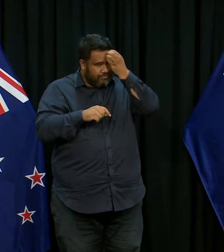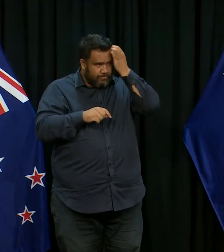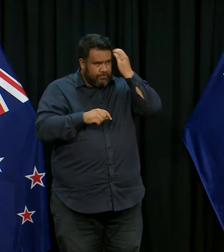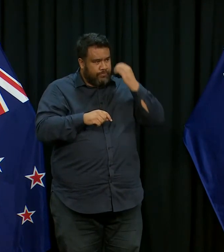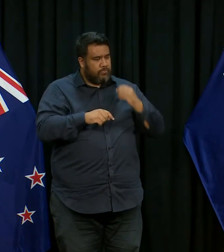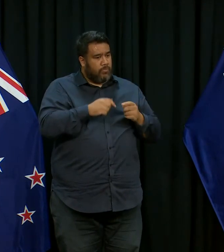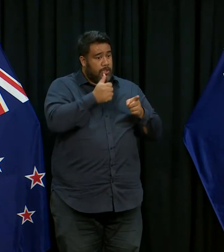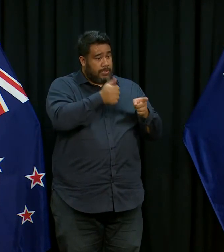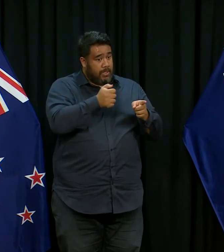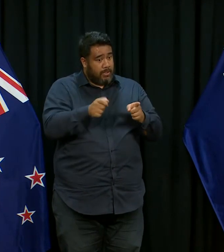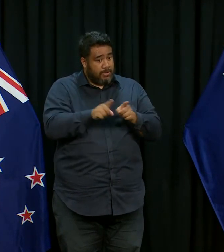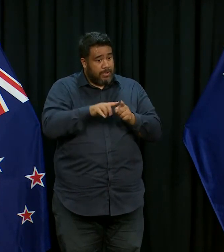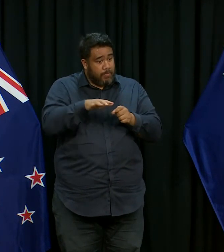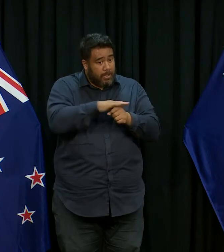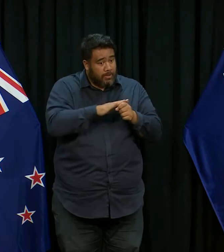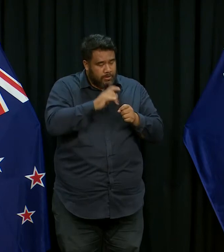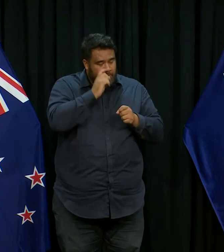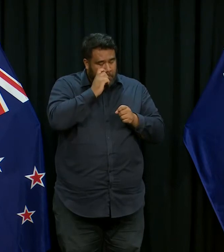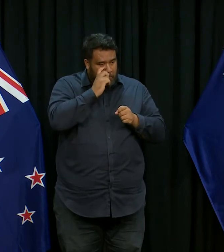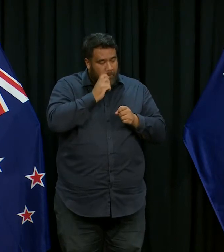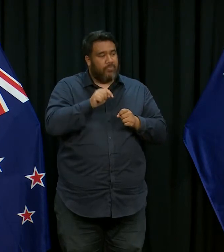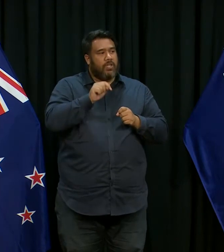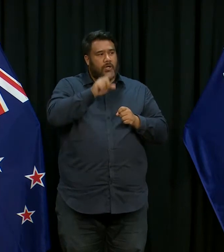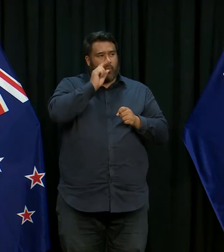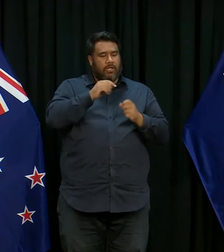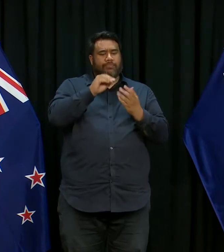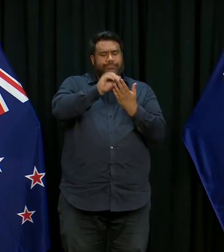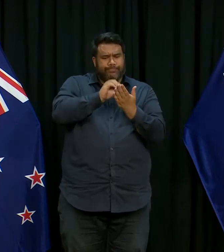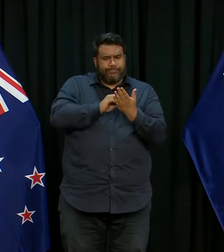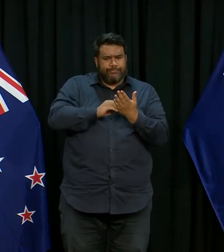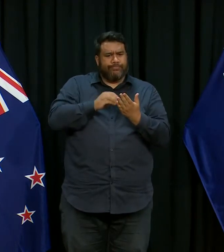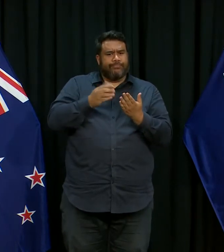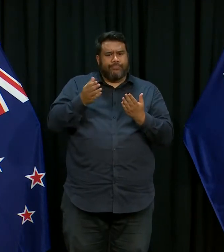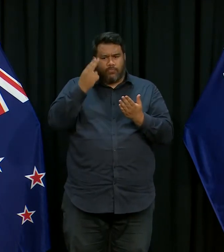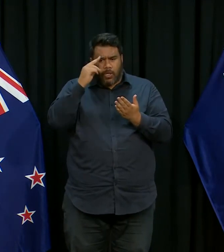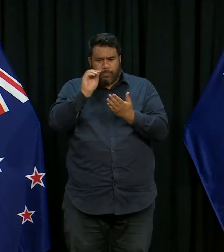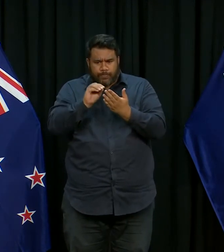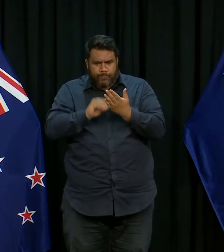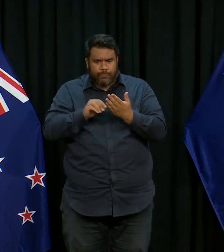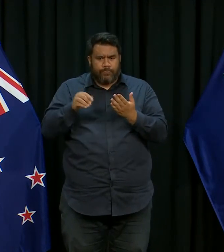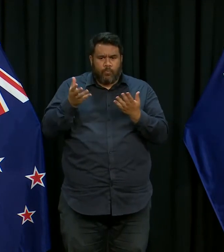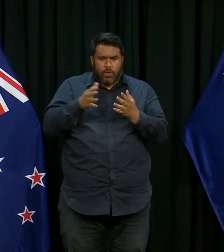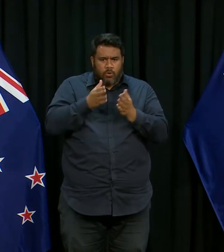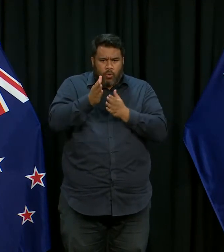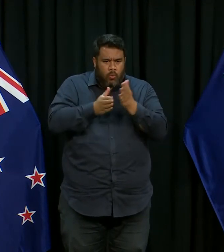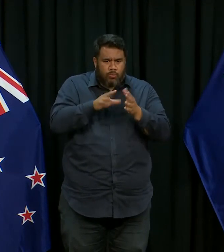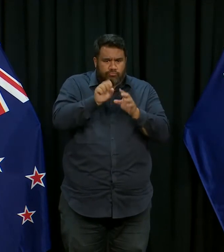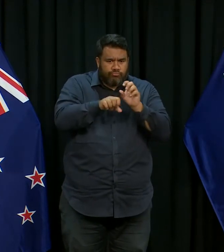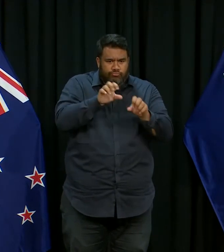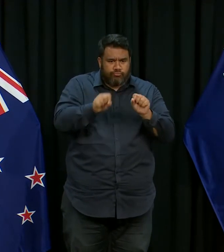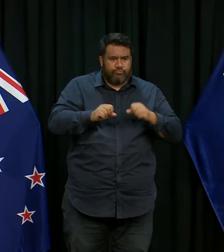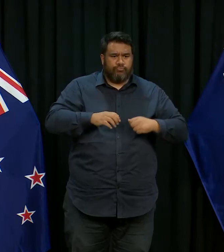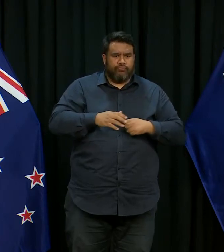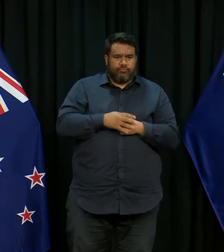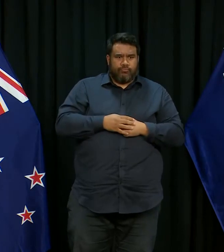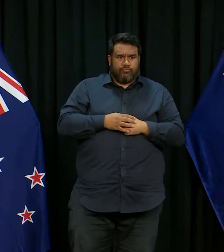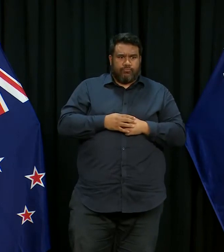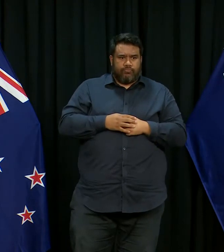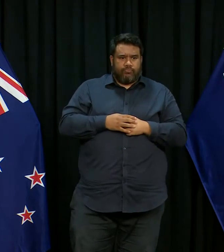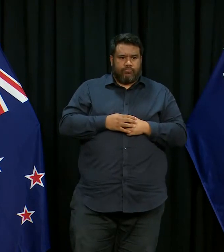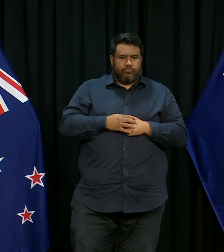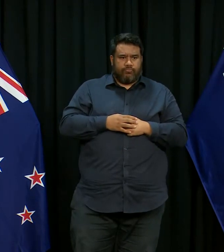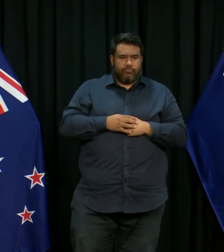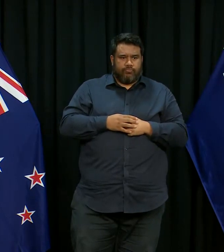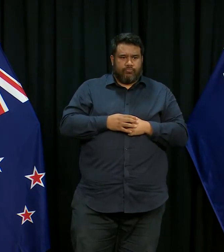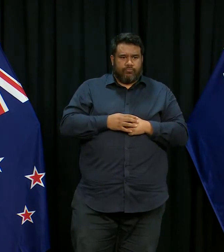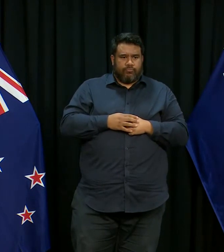in using the app, who were there at that same time. So it's helpful for everybody to scan in, even if the original case what hasn't about, been scanned. what about